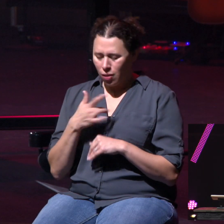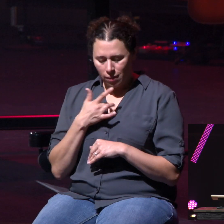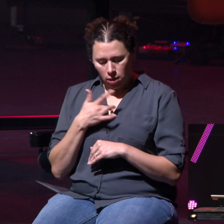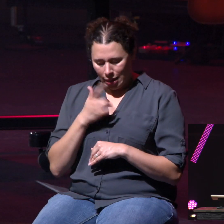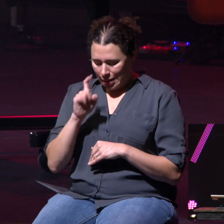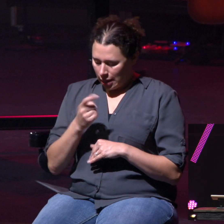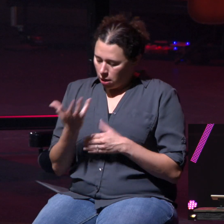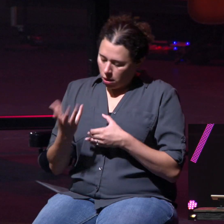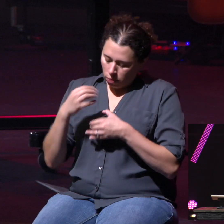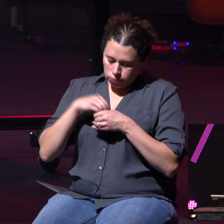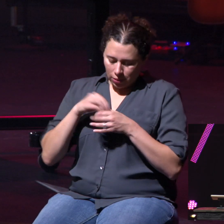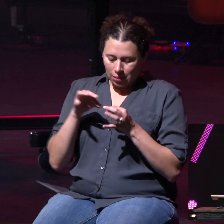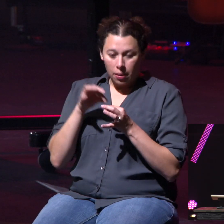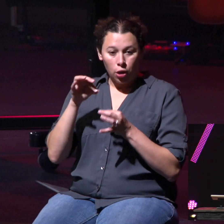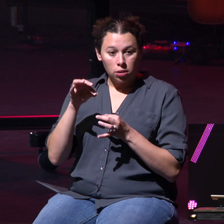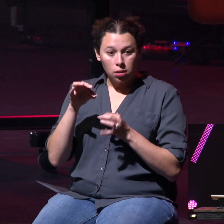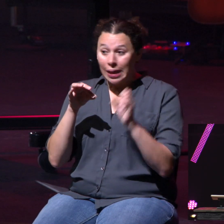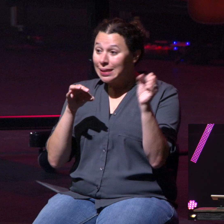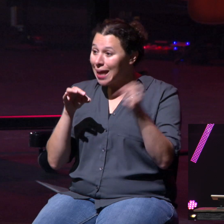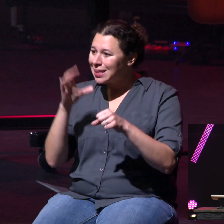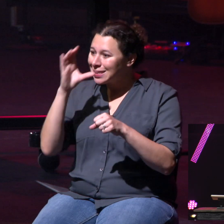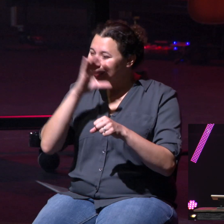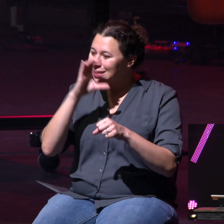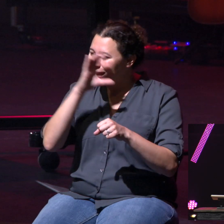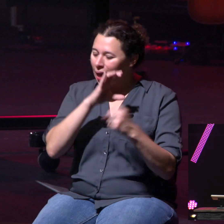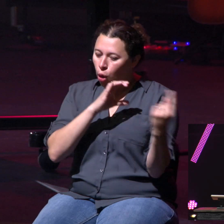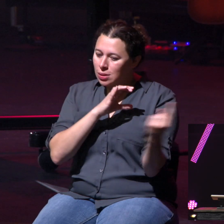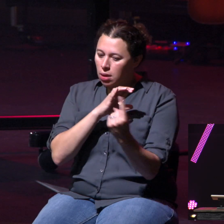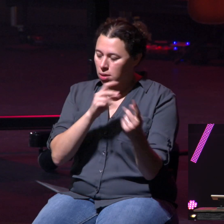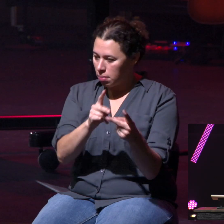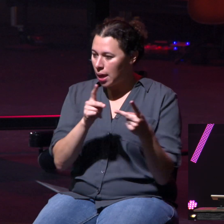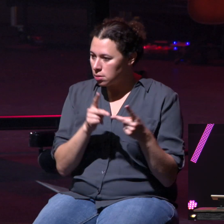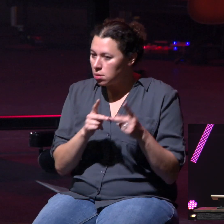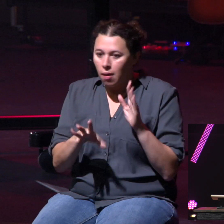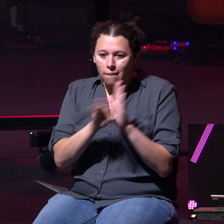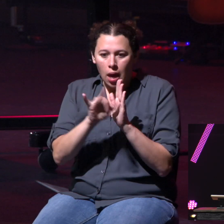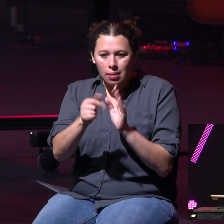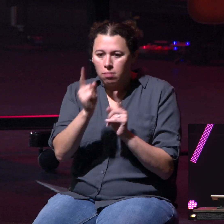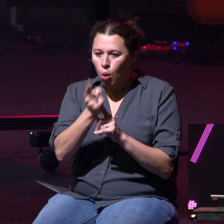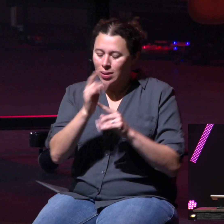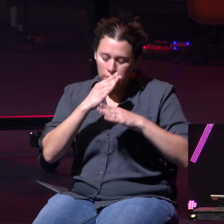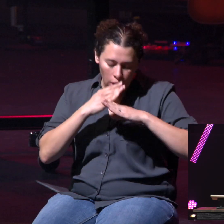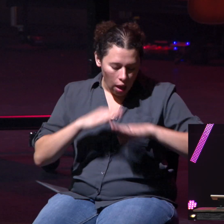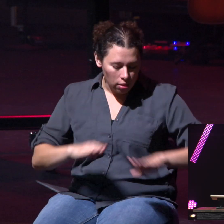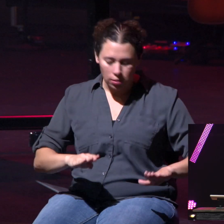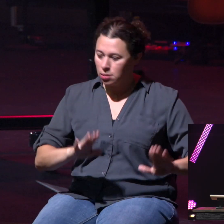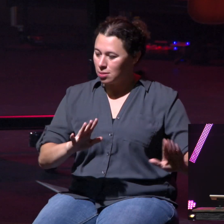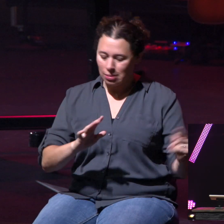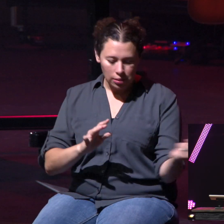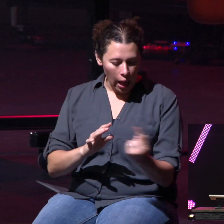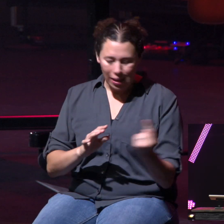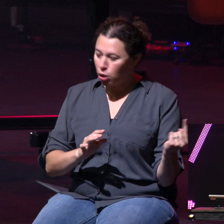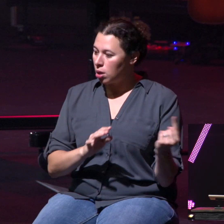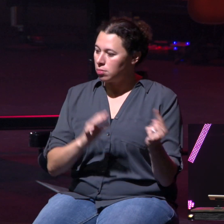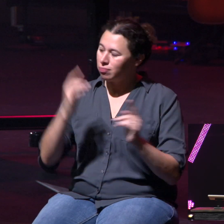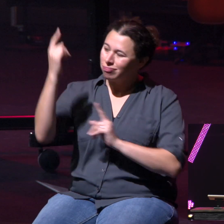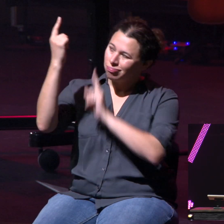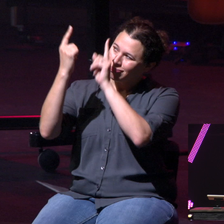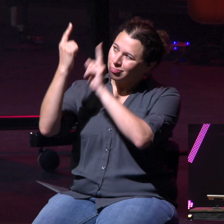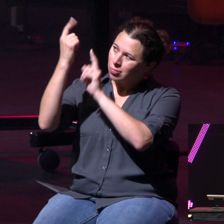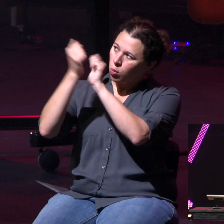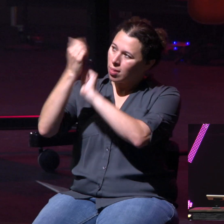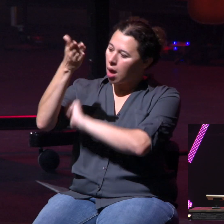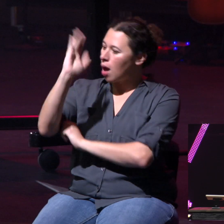seek out desolate places. Find those moments of silence and solitude where you can get face to face with God. Be filled with His